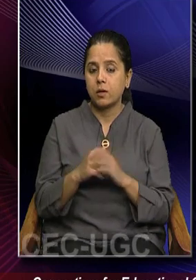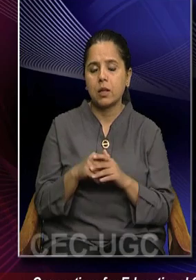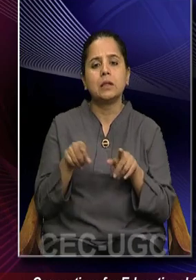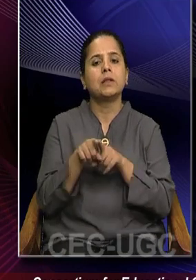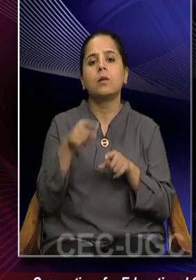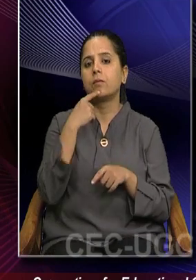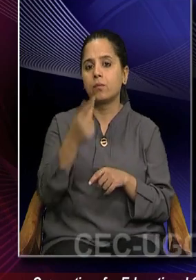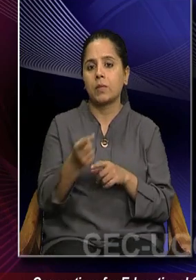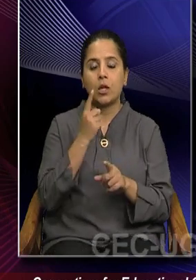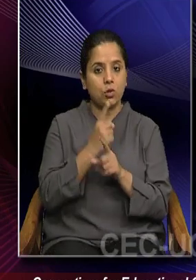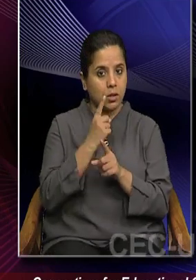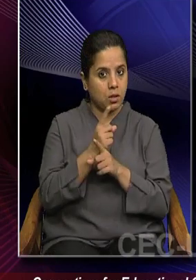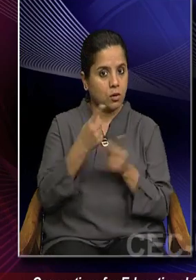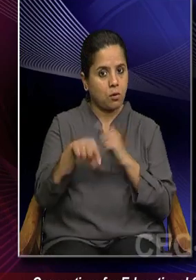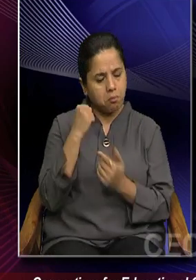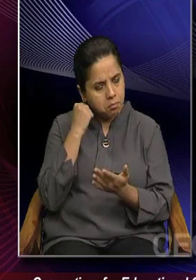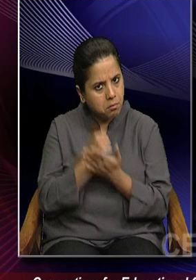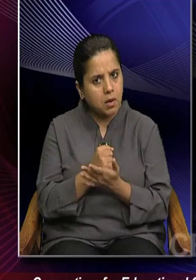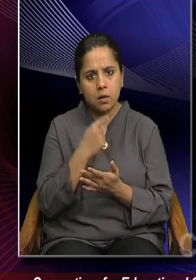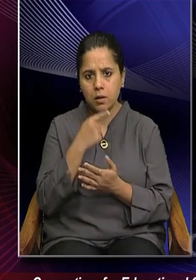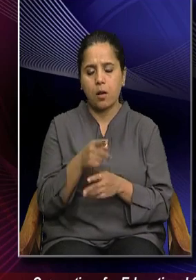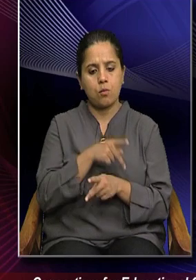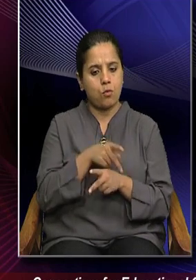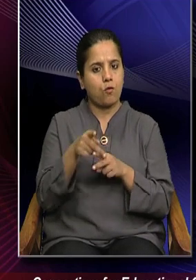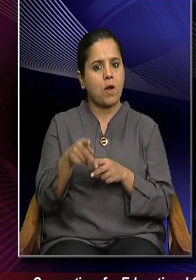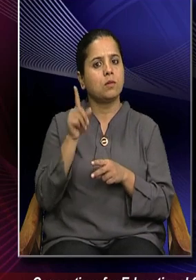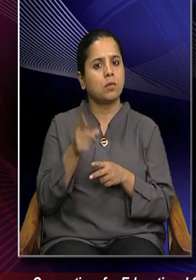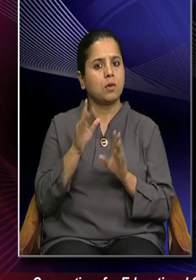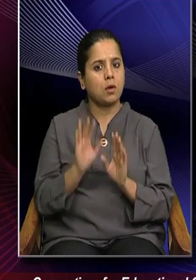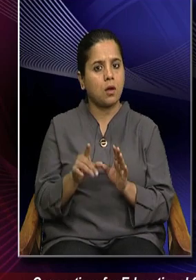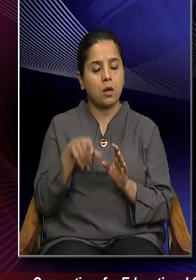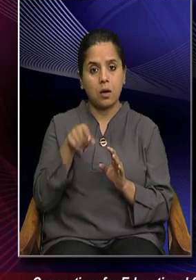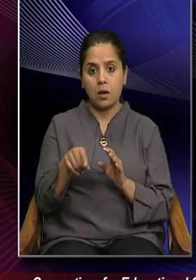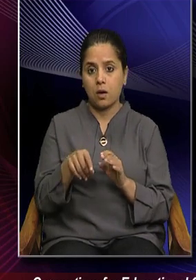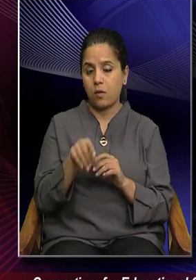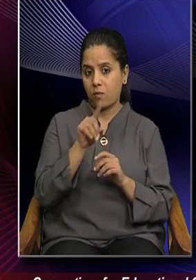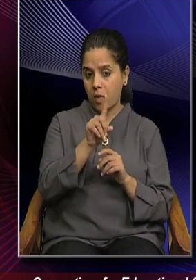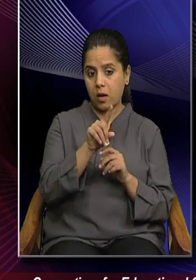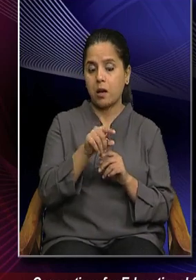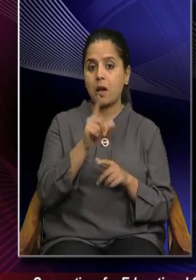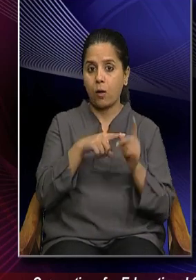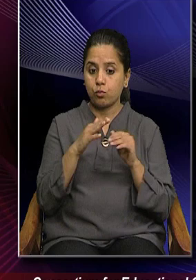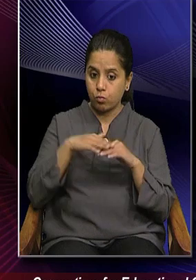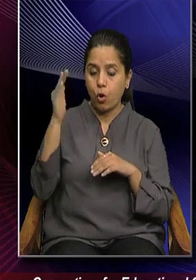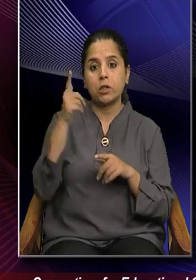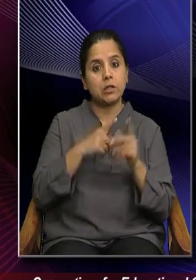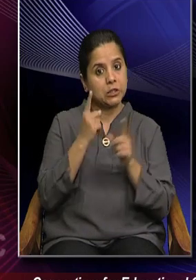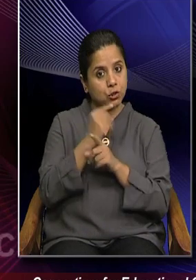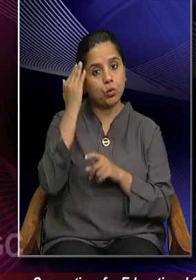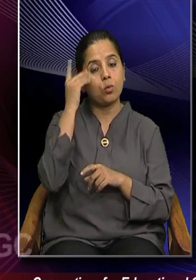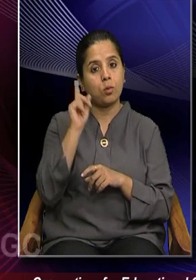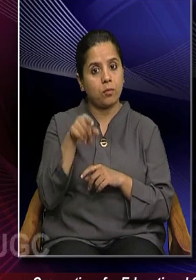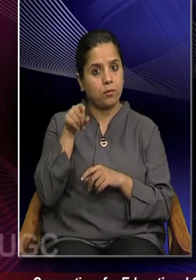like teachers must be proficient in more than one language.